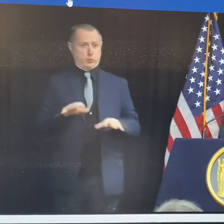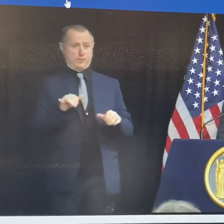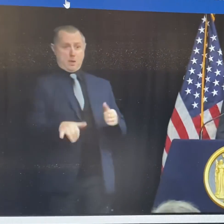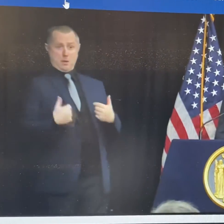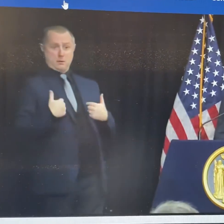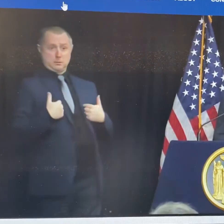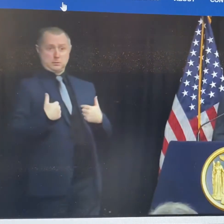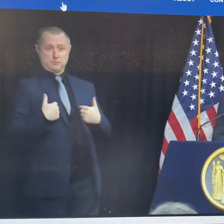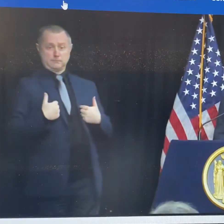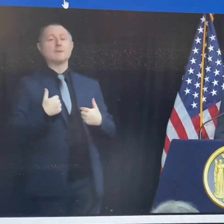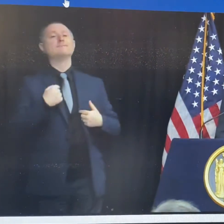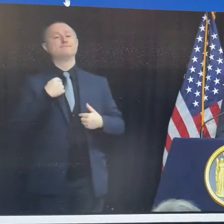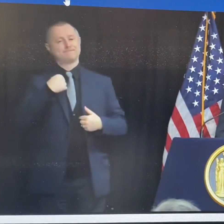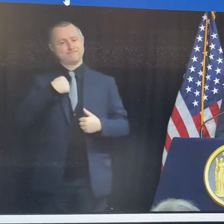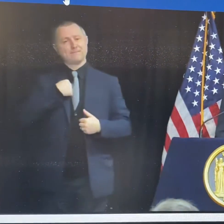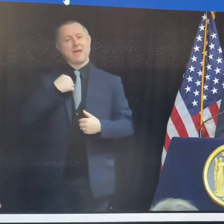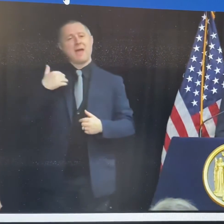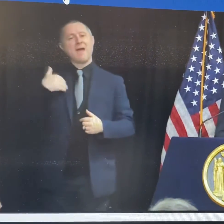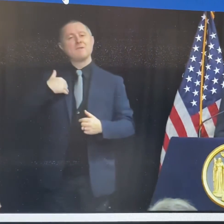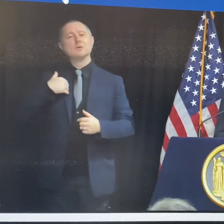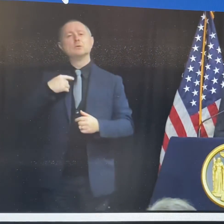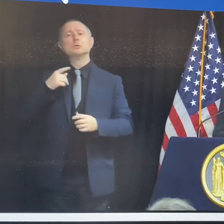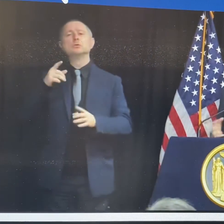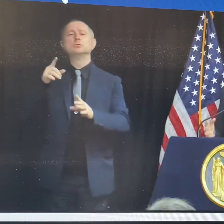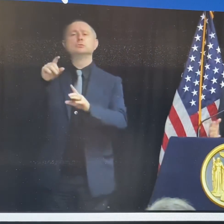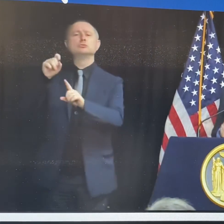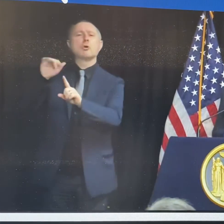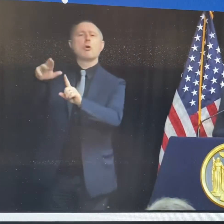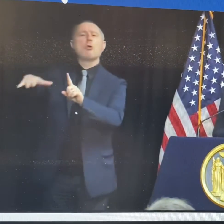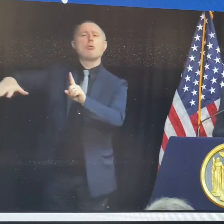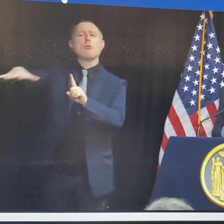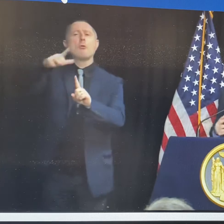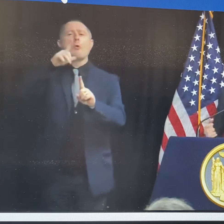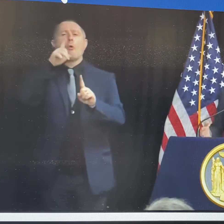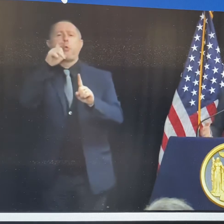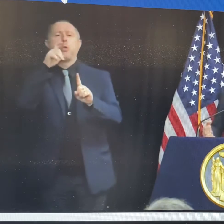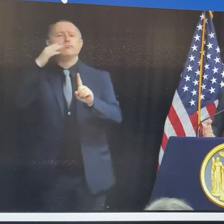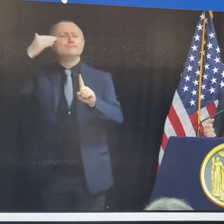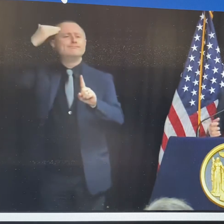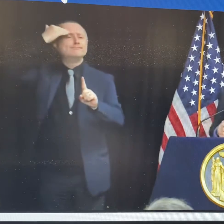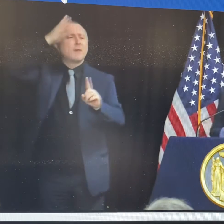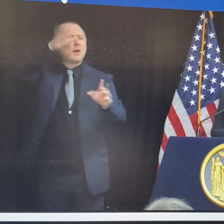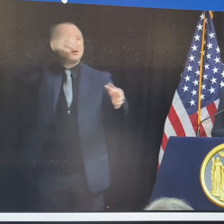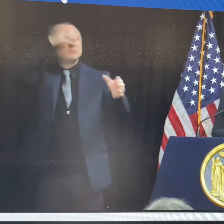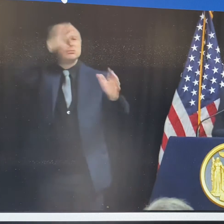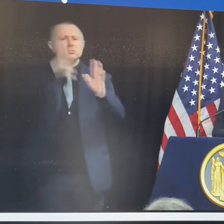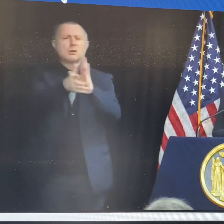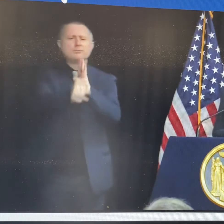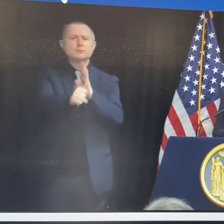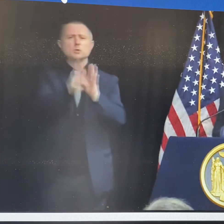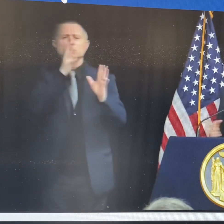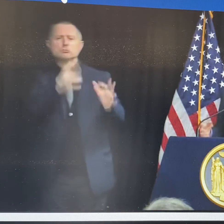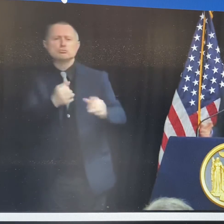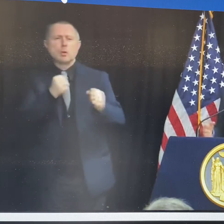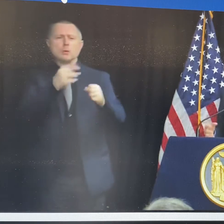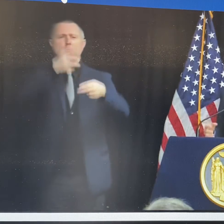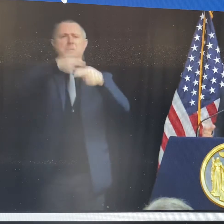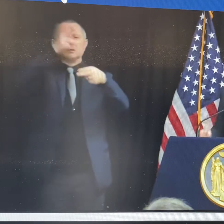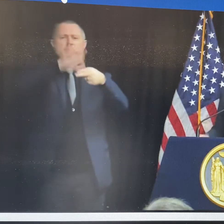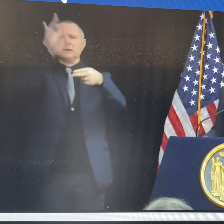a superstar. We find someone whose passion and reputation is